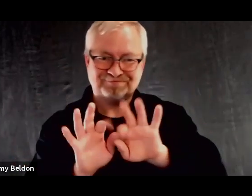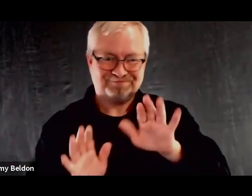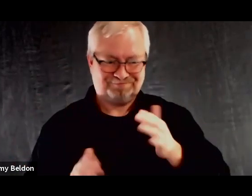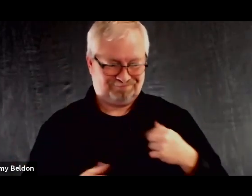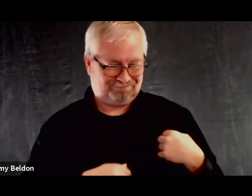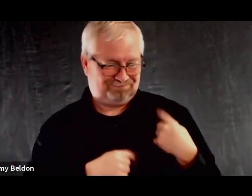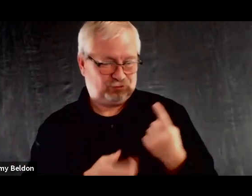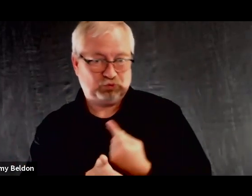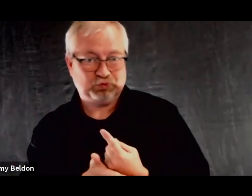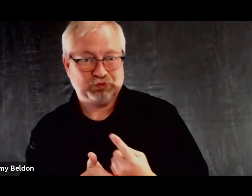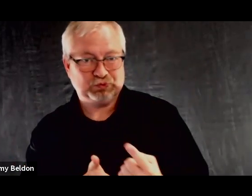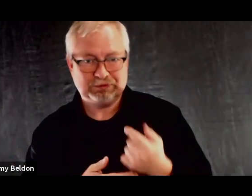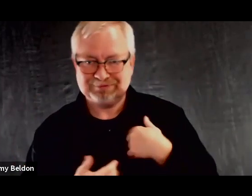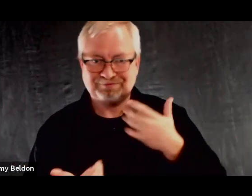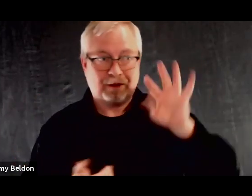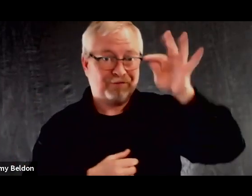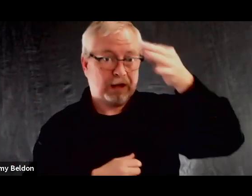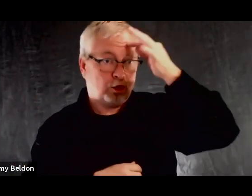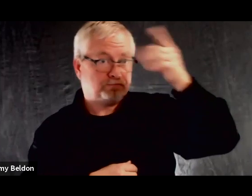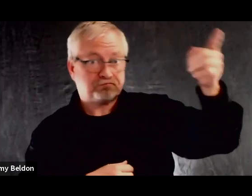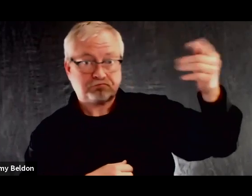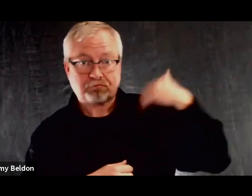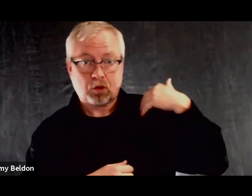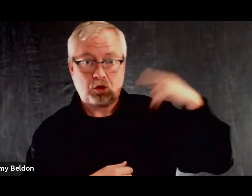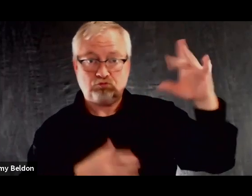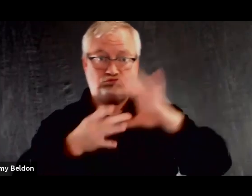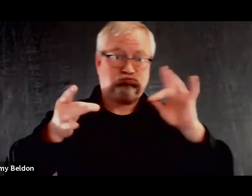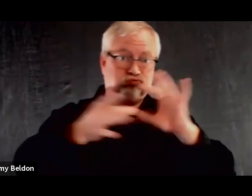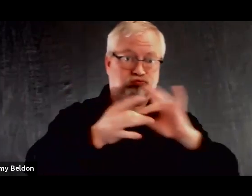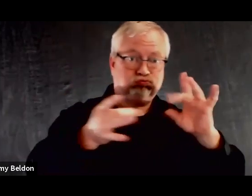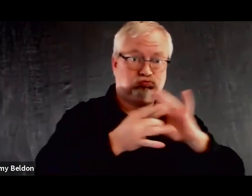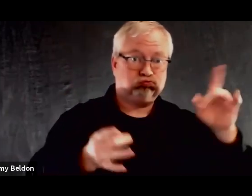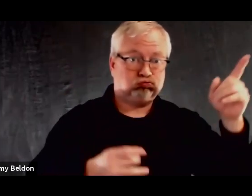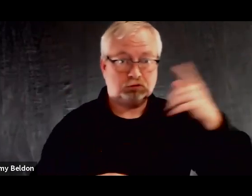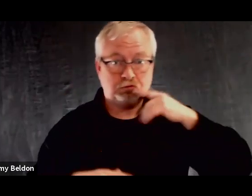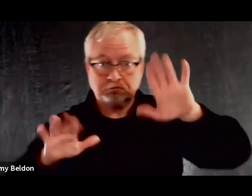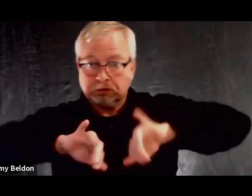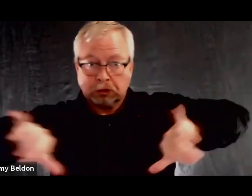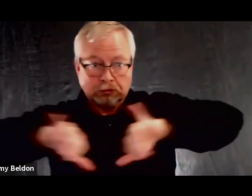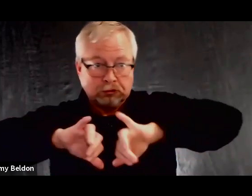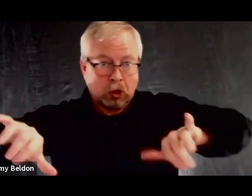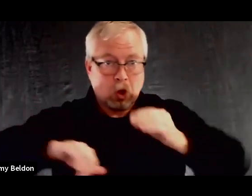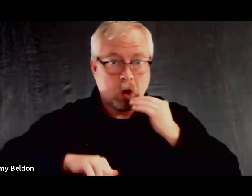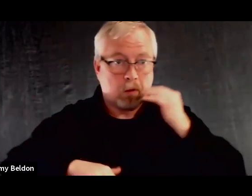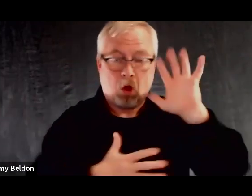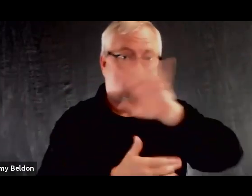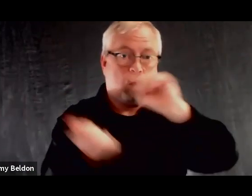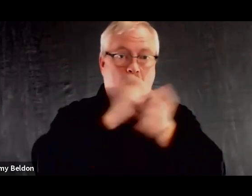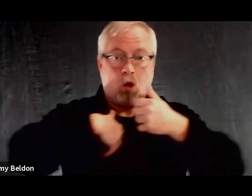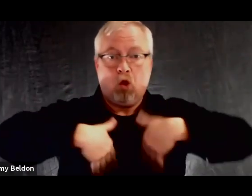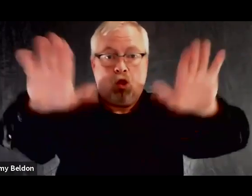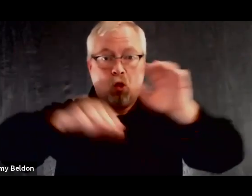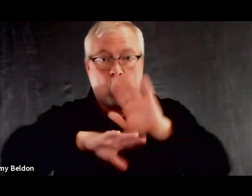federal consistency about the importance of staying at home as much as possible. I don't know